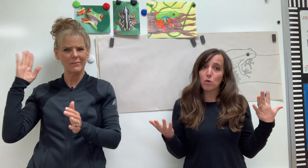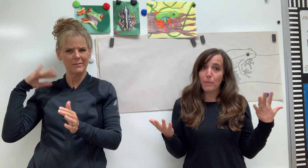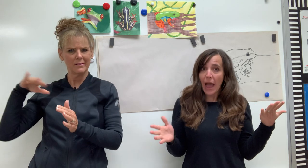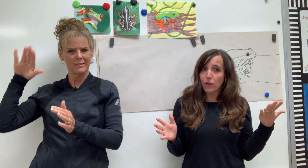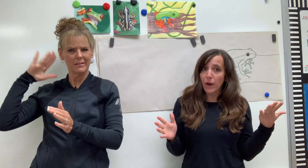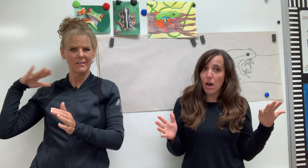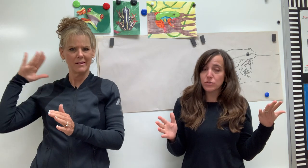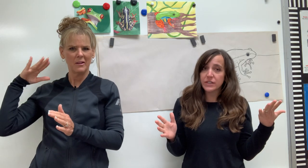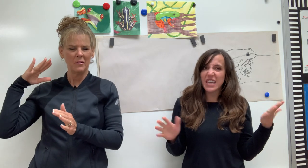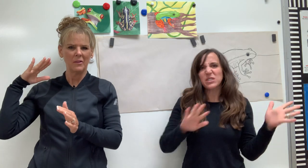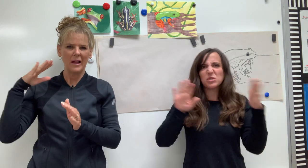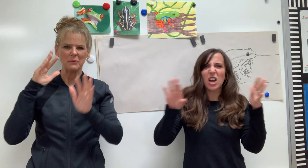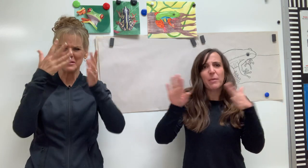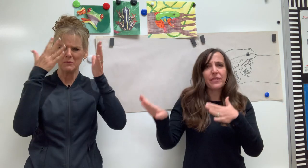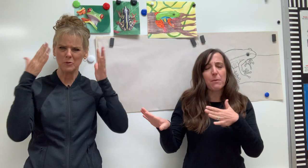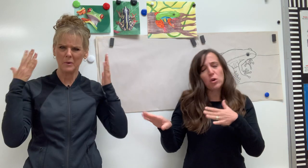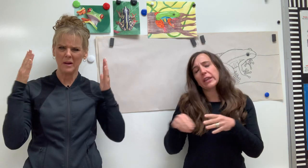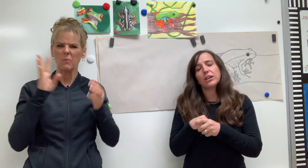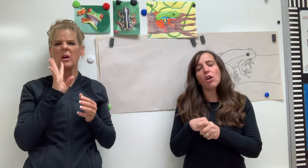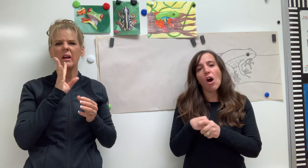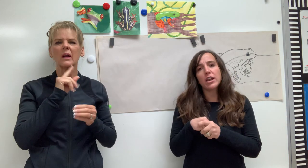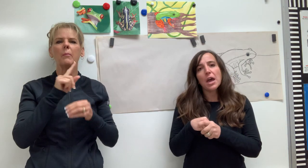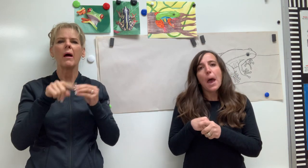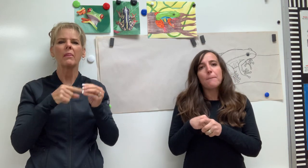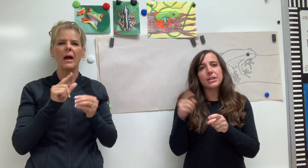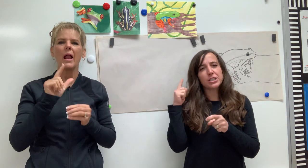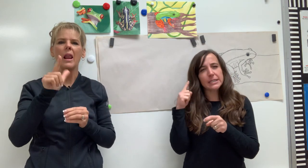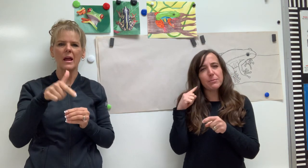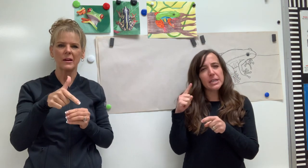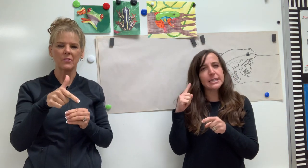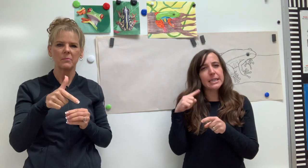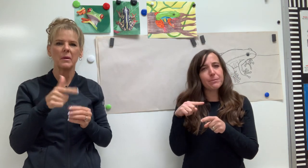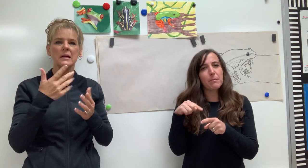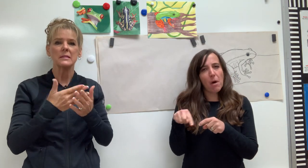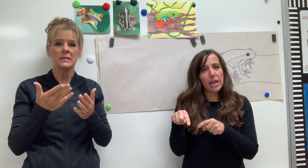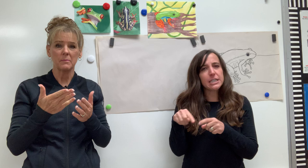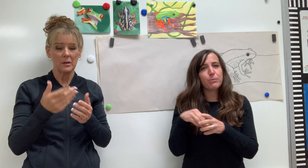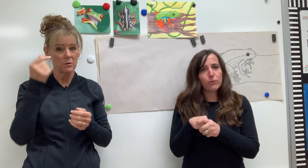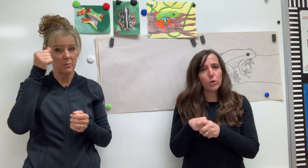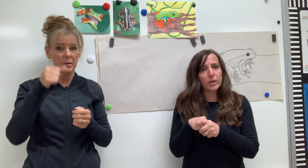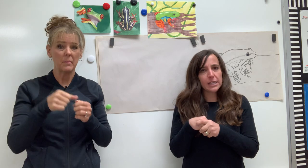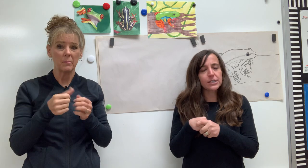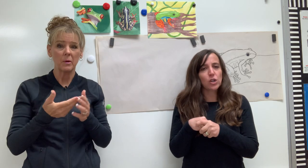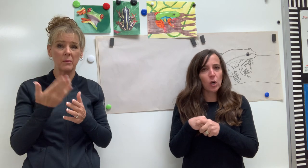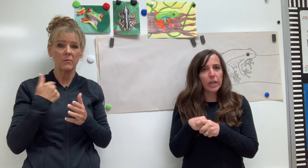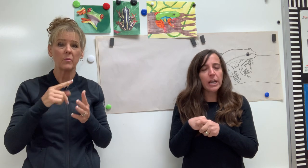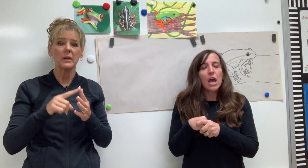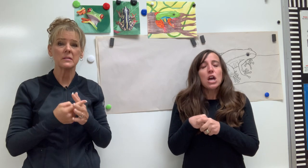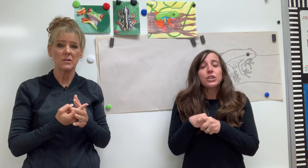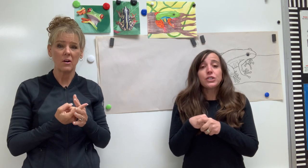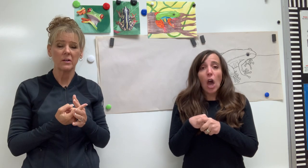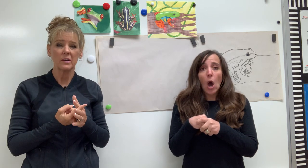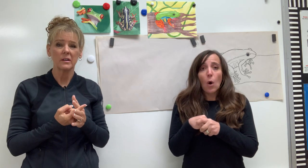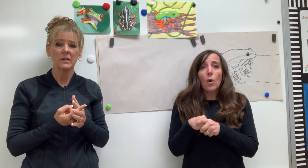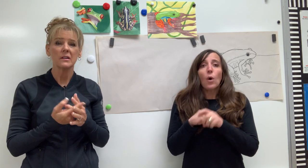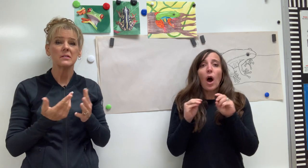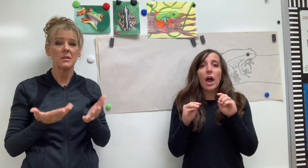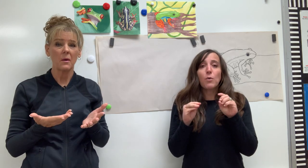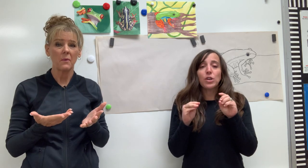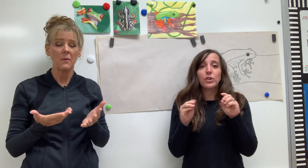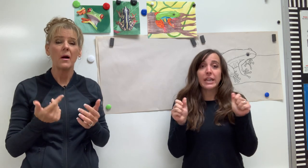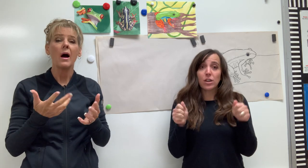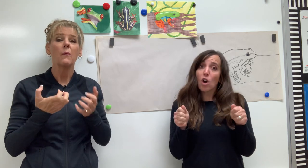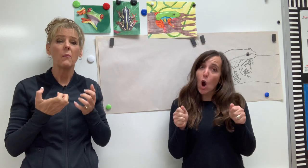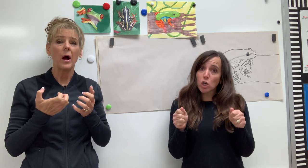some jungle background and things. We'll talk about that more later on, but just something to keep in mind before we get started. So